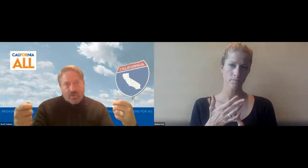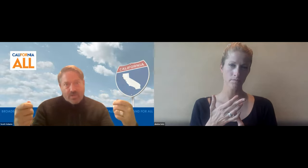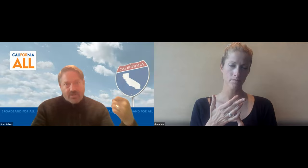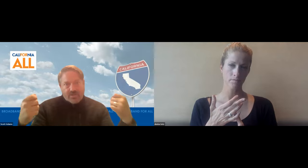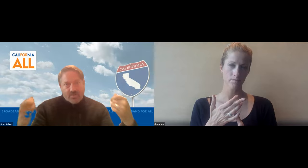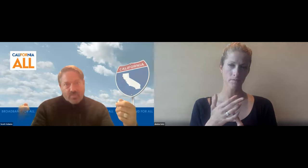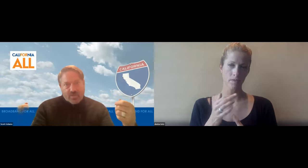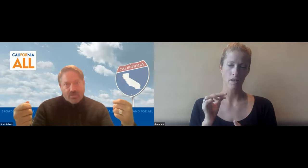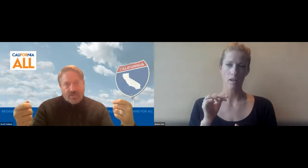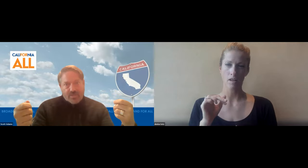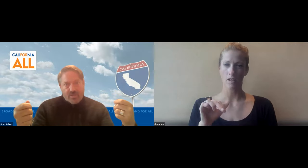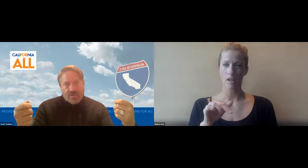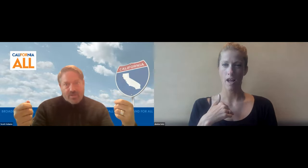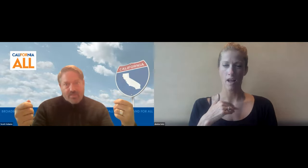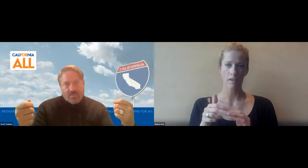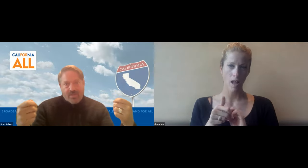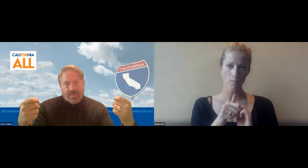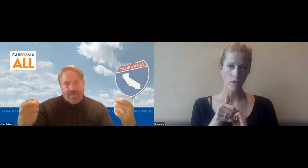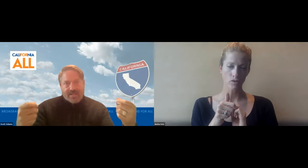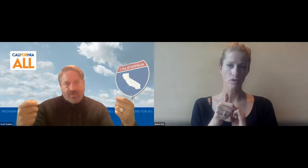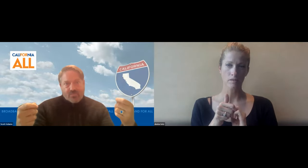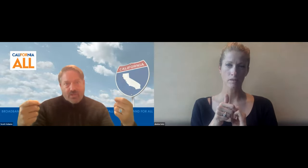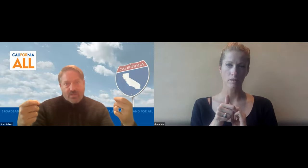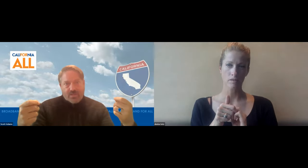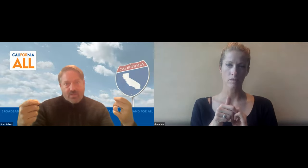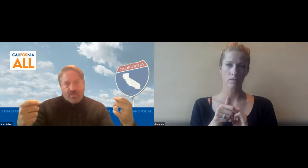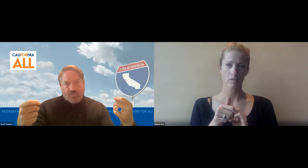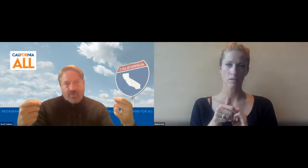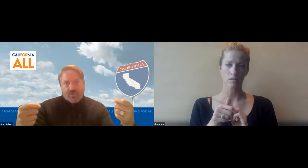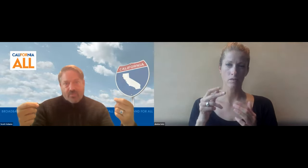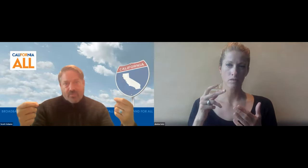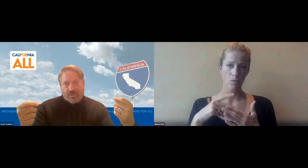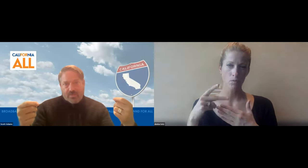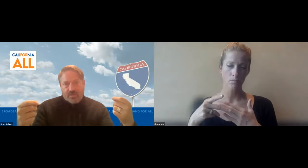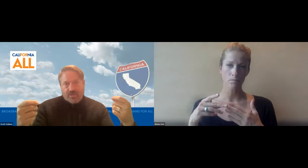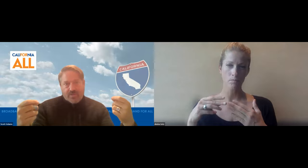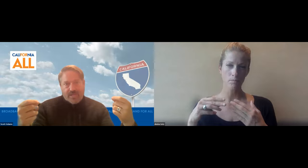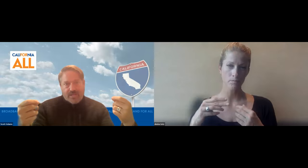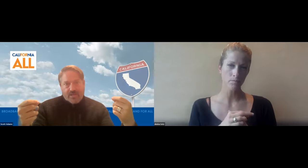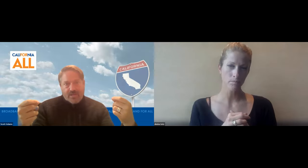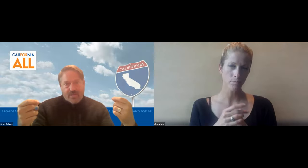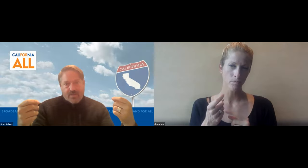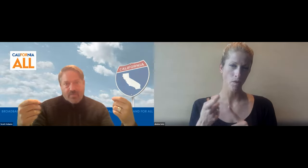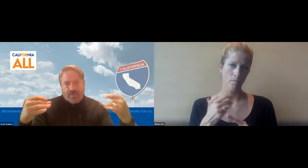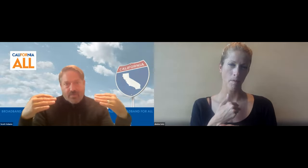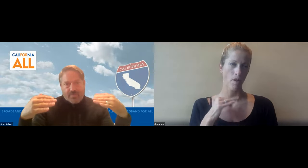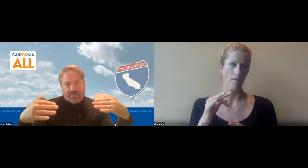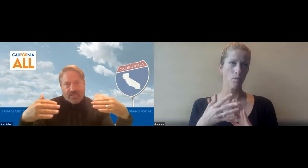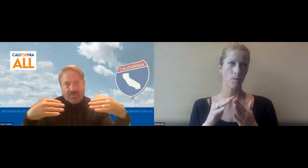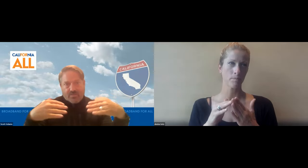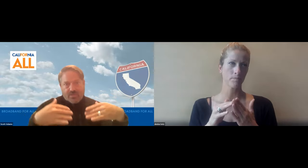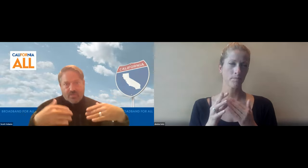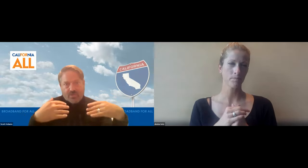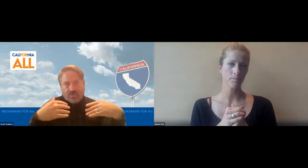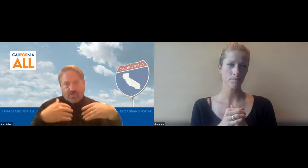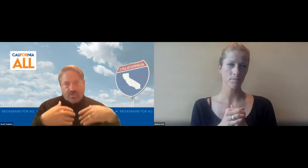collaboration, coordination, partnership. That is what we've heard from the communities, and that from the state